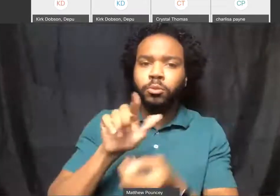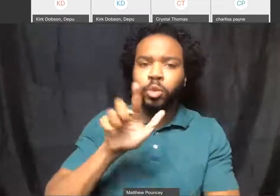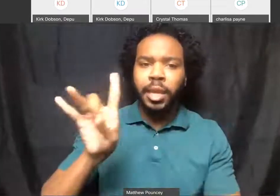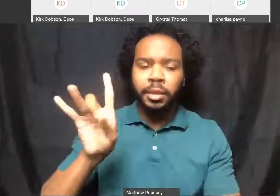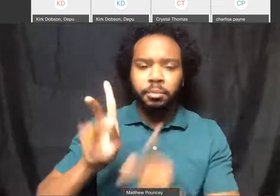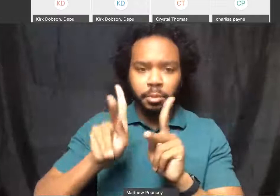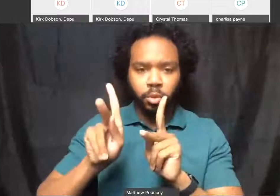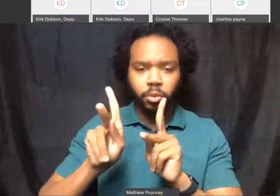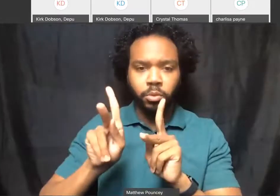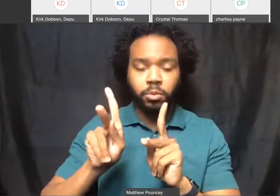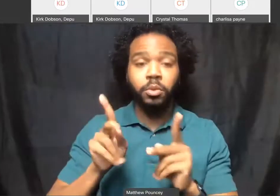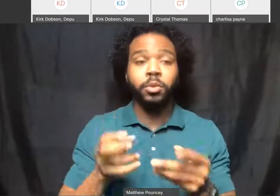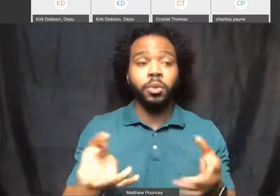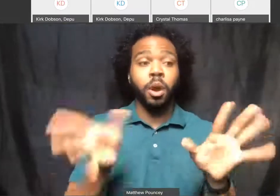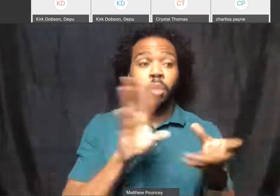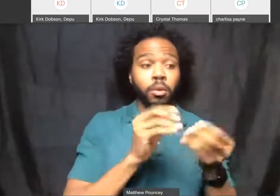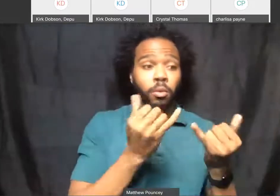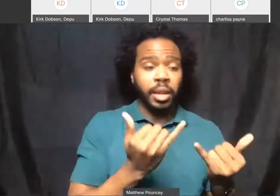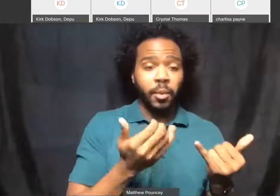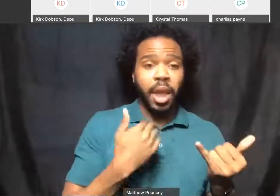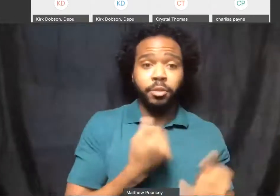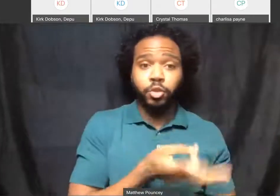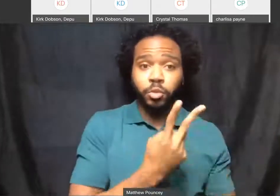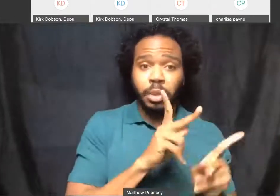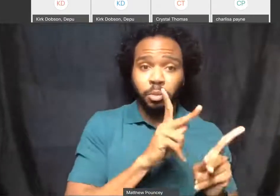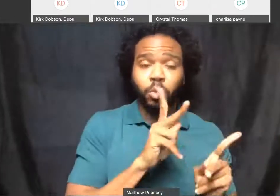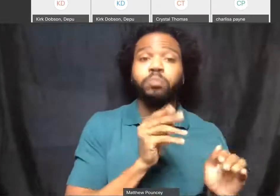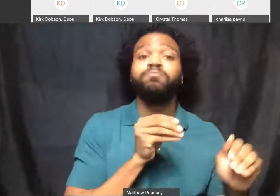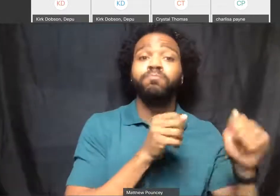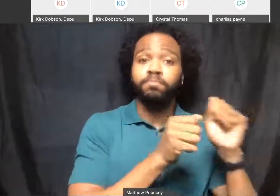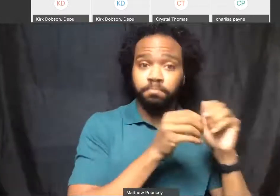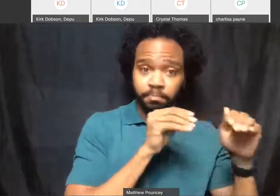There are currently 2 people hospitalized.